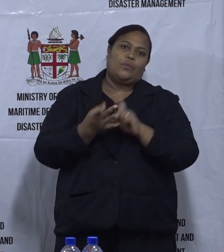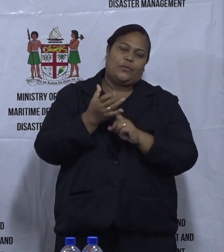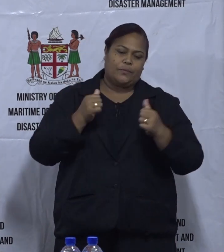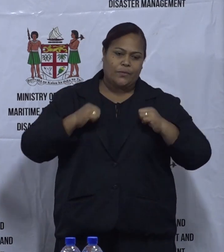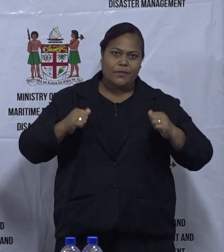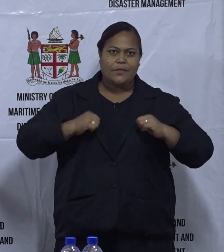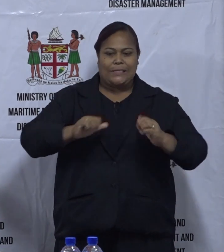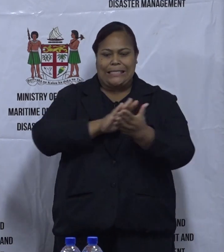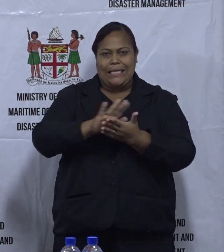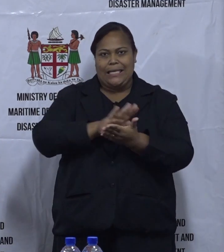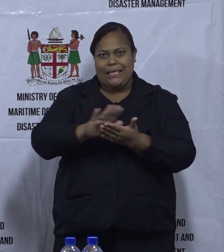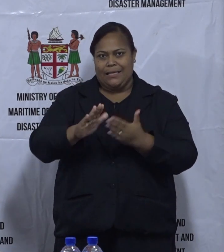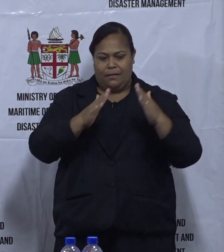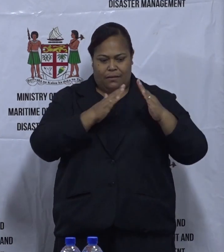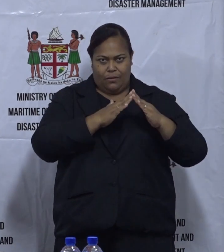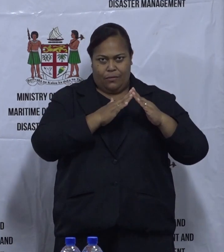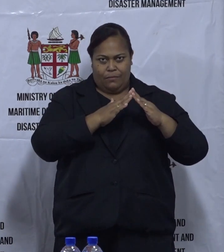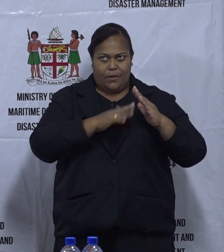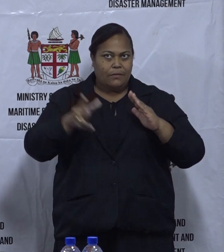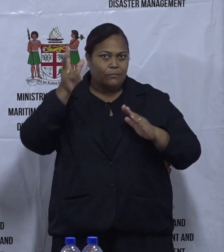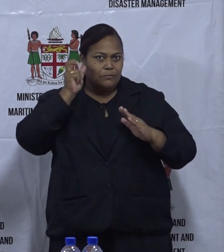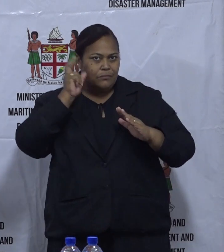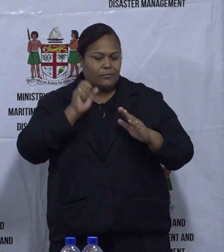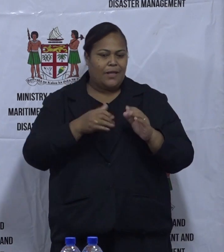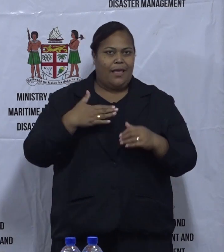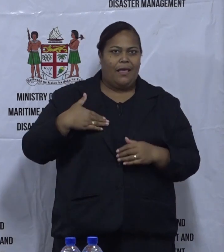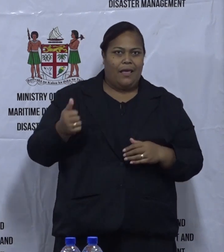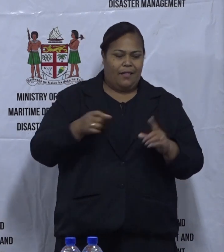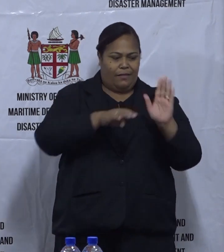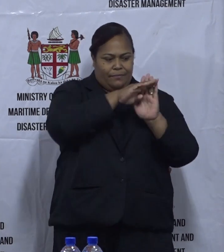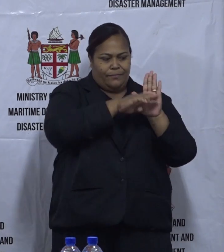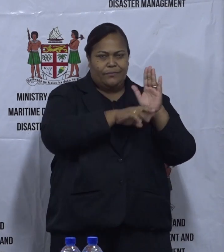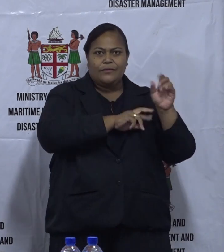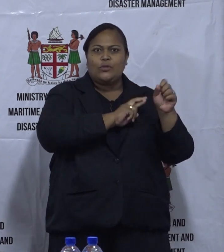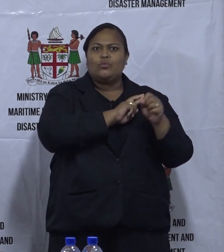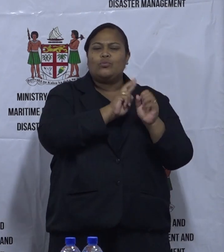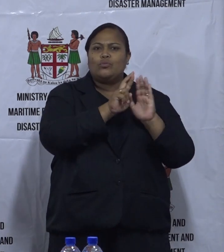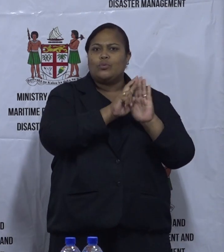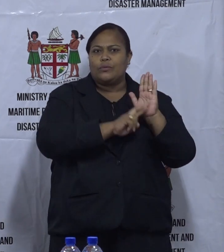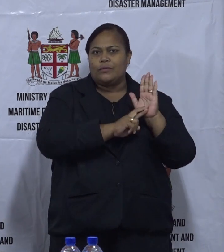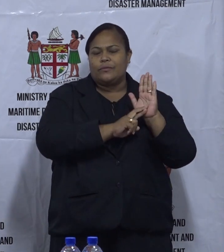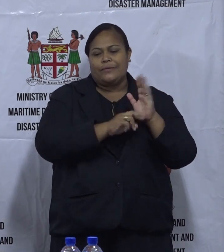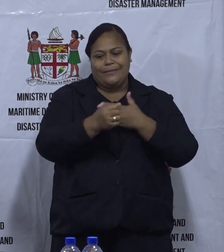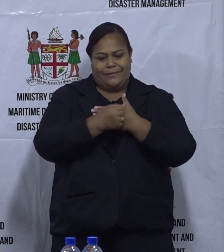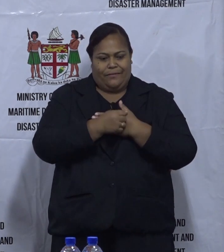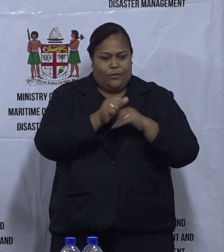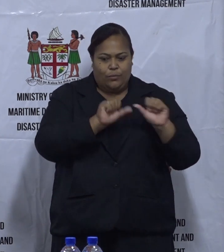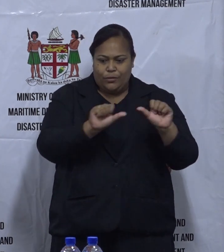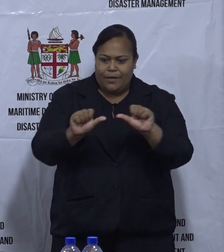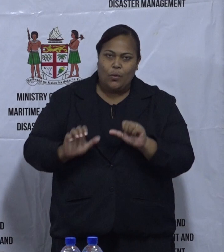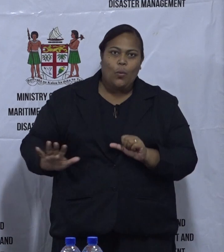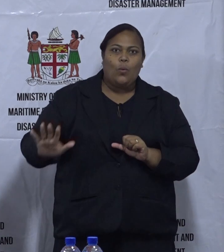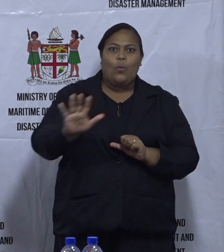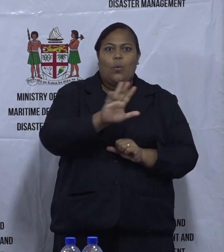practicing good hygiene and adhering to health advisories for their own safety. Together with the Ministry of